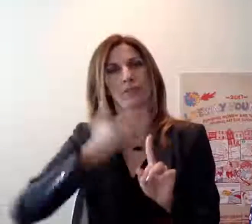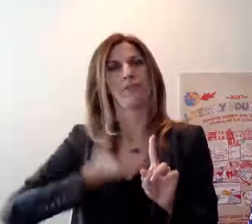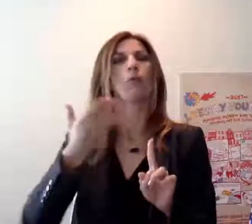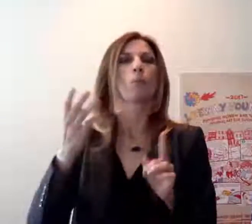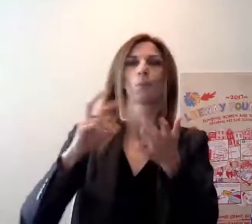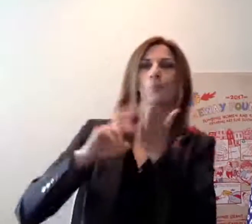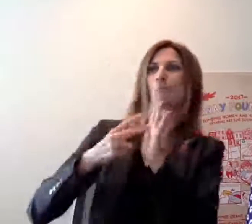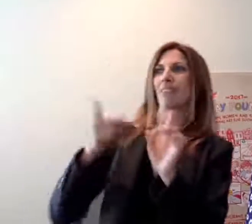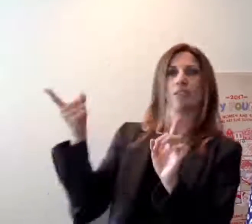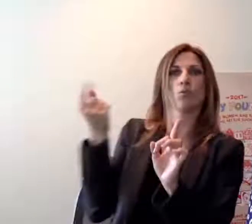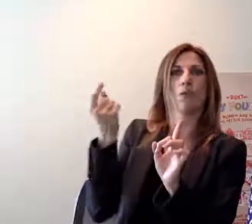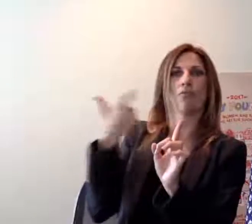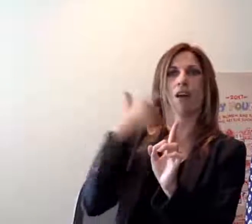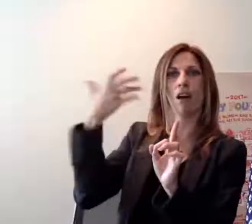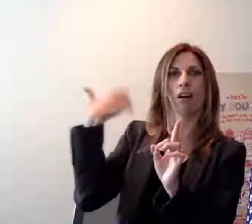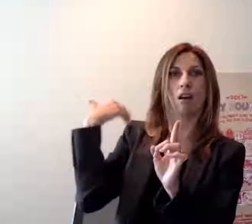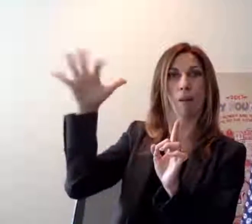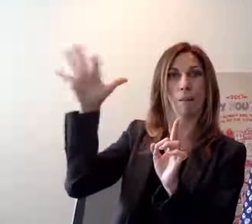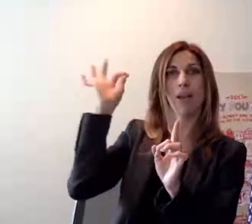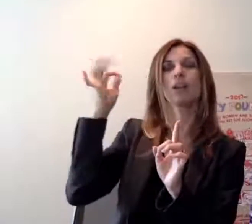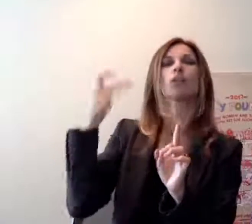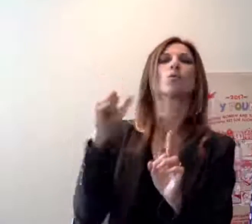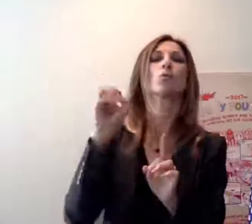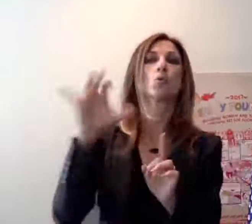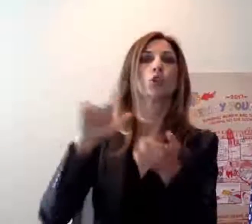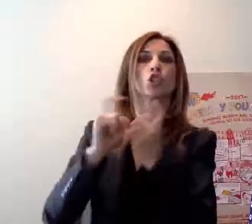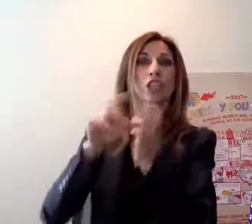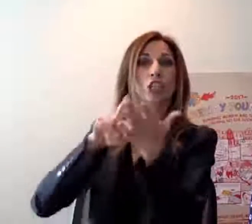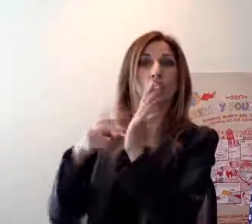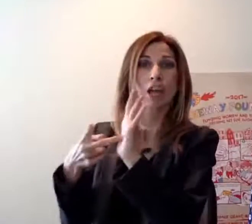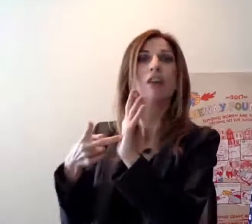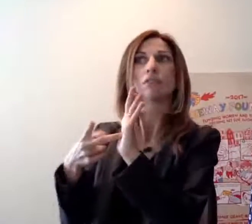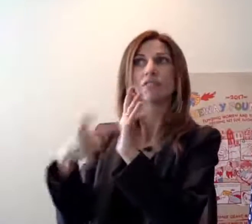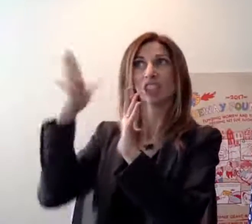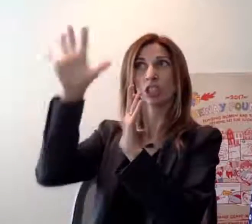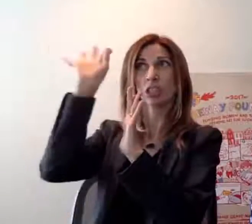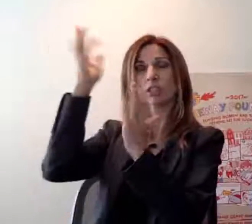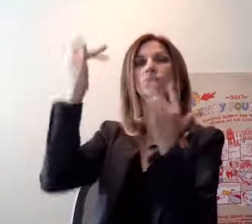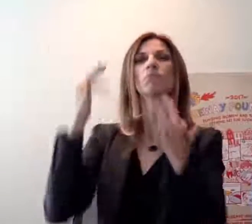those things, what that social change intent means to you.